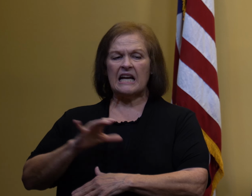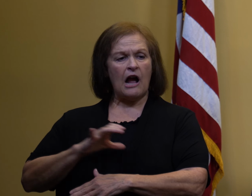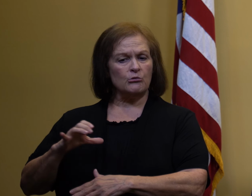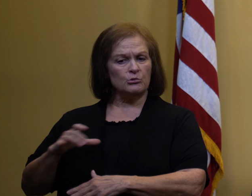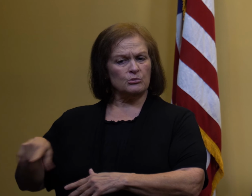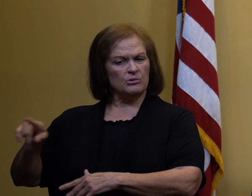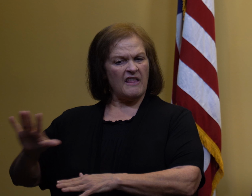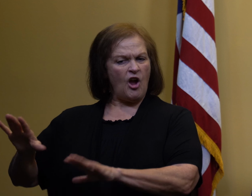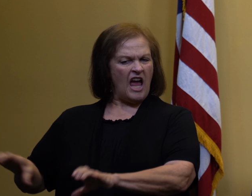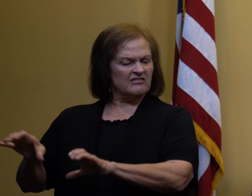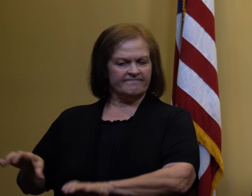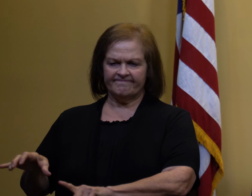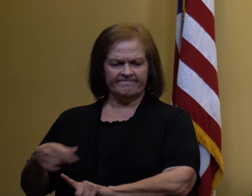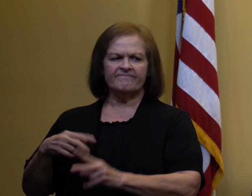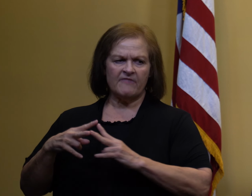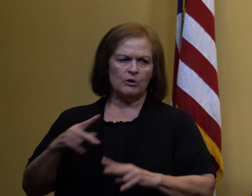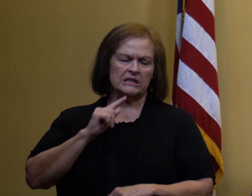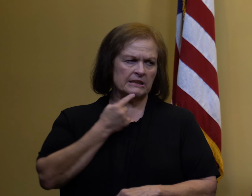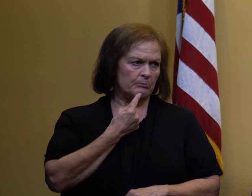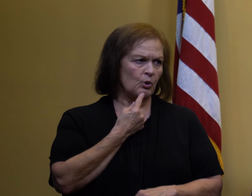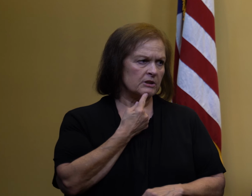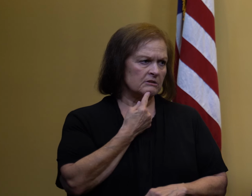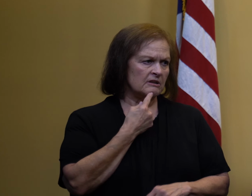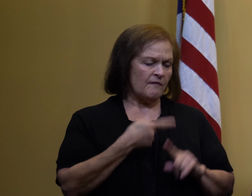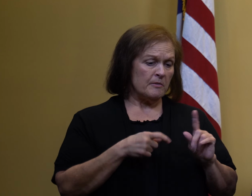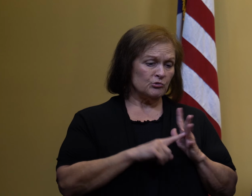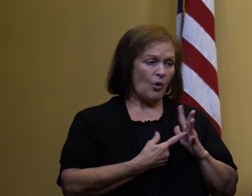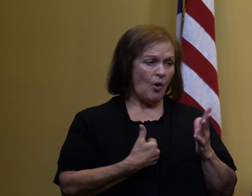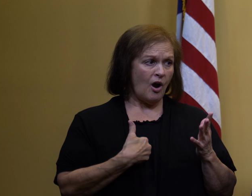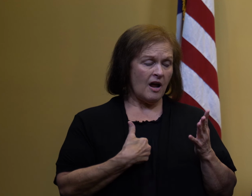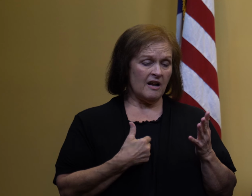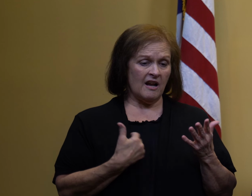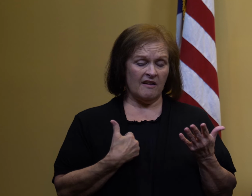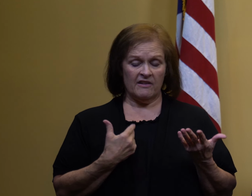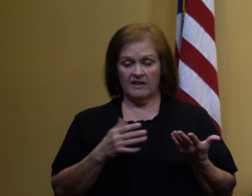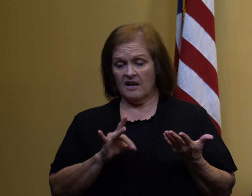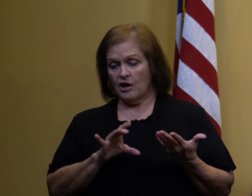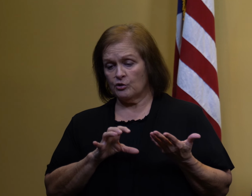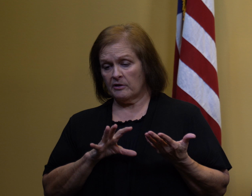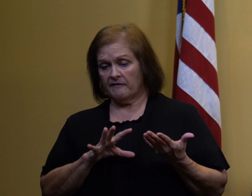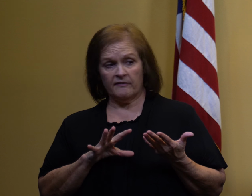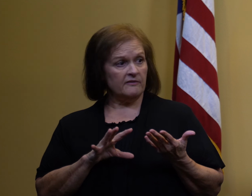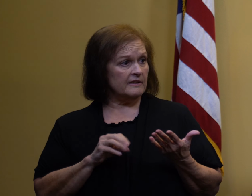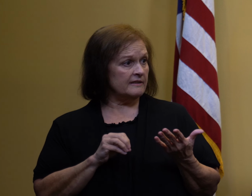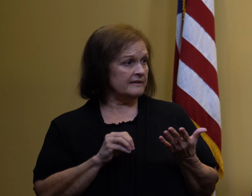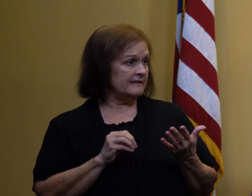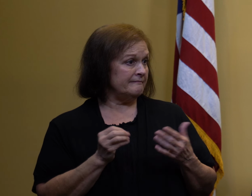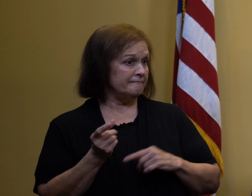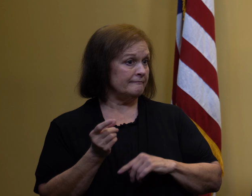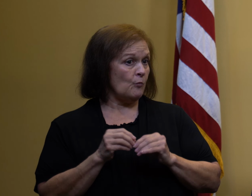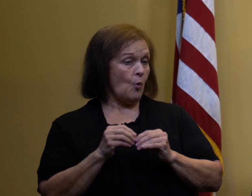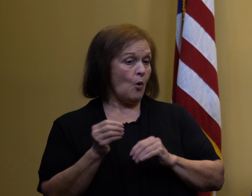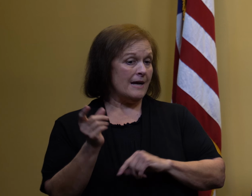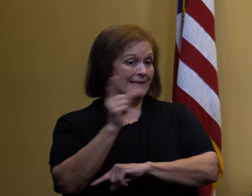from the start, I would say, of this tenure. We have 858 more days to go. I